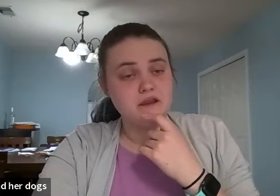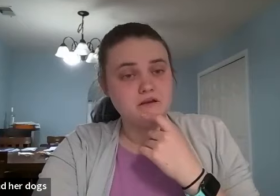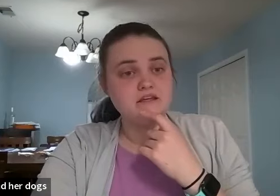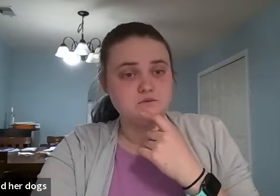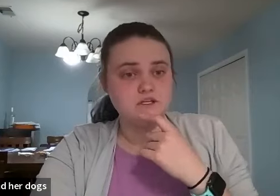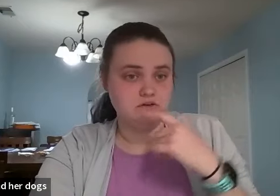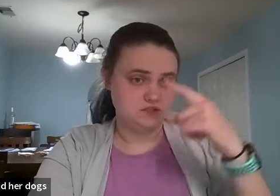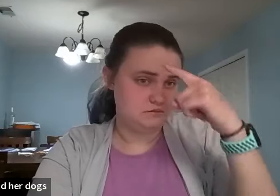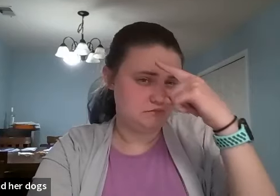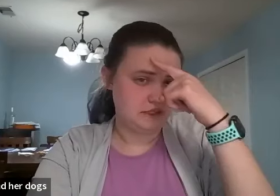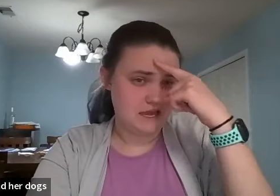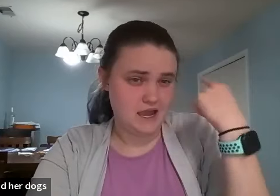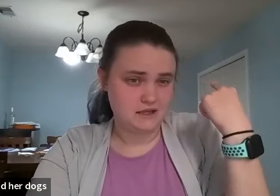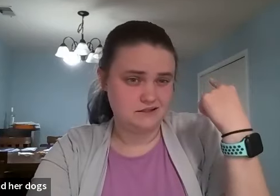Blackberry is one you can do,